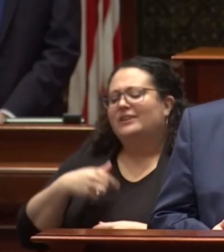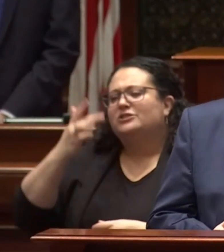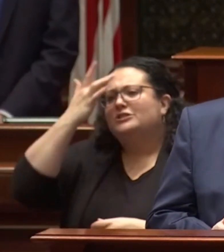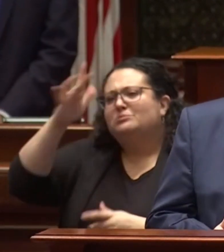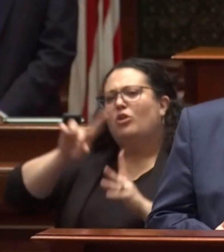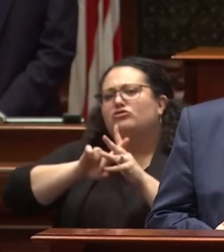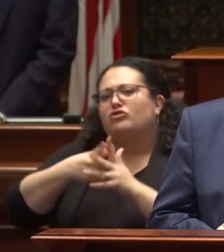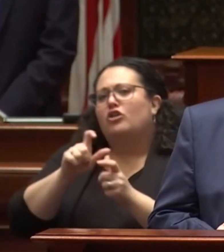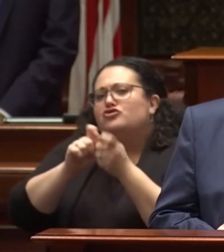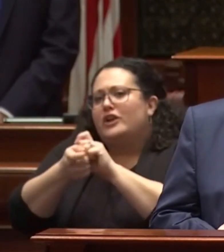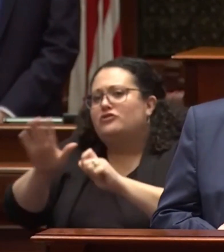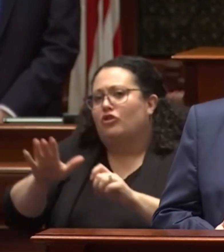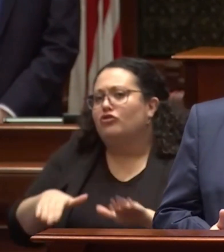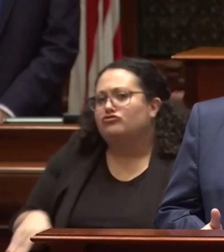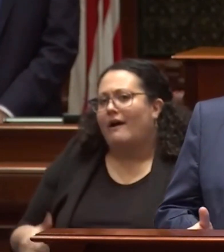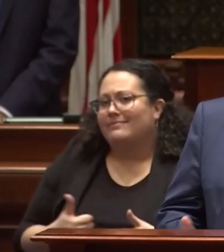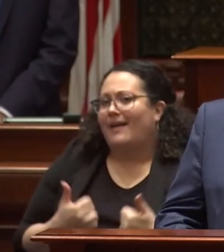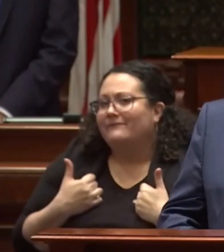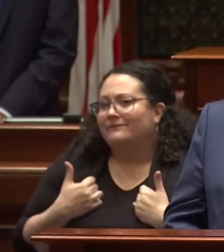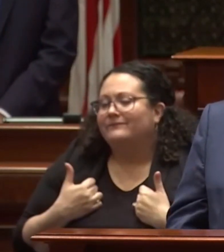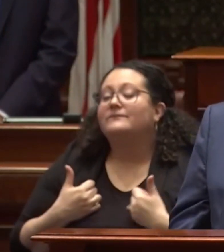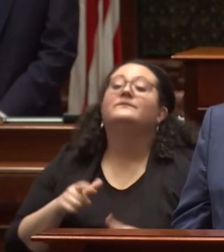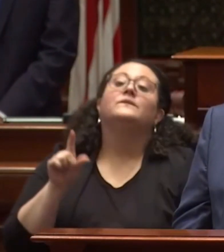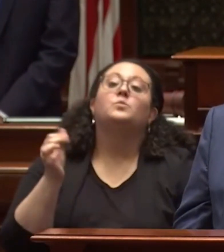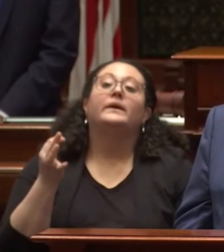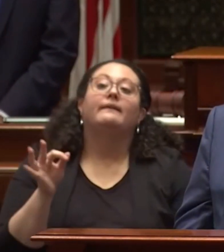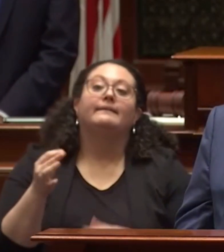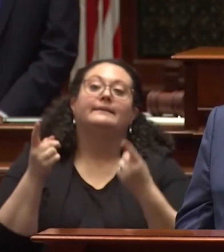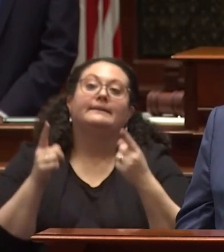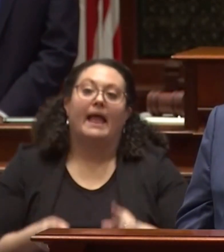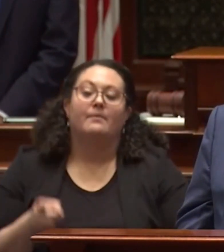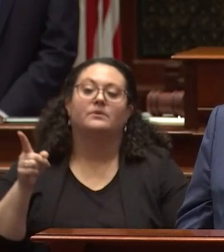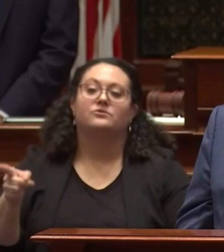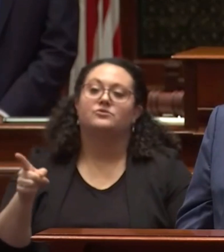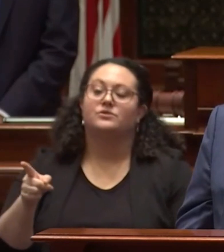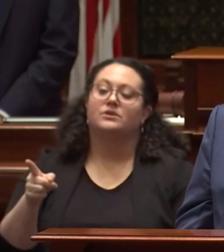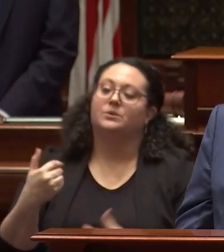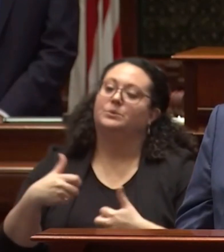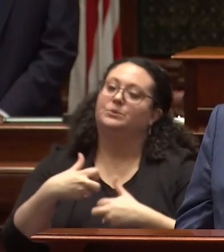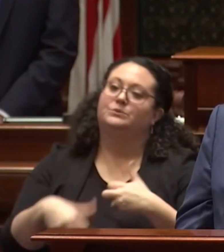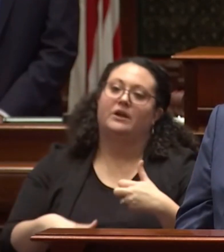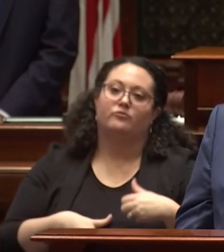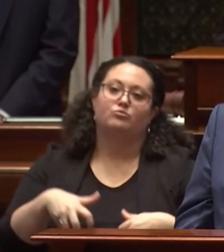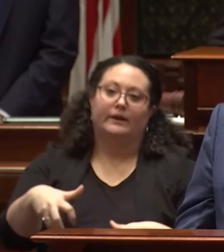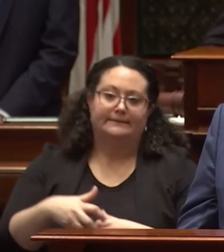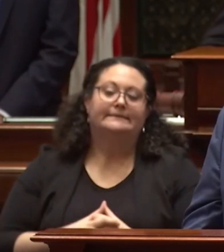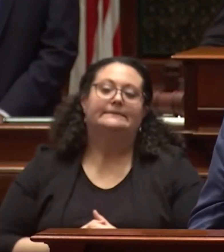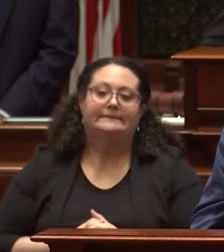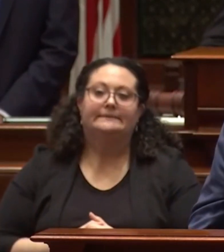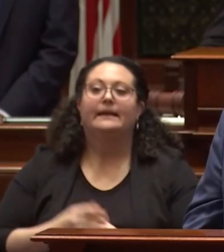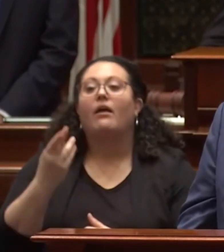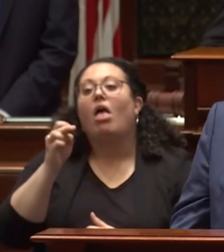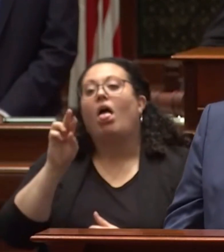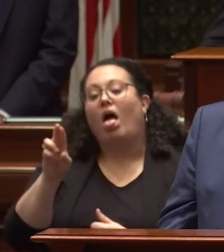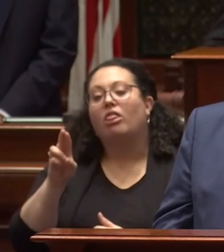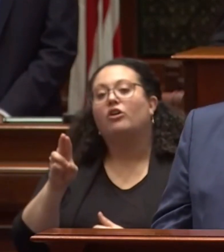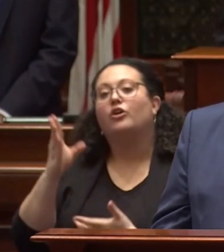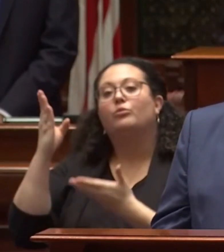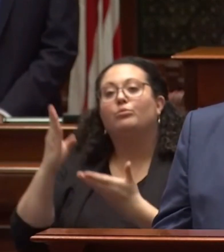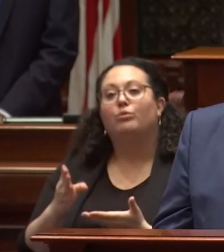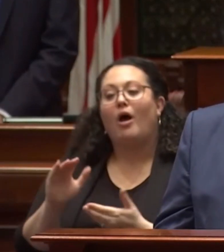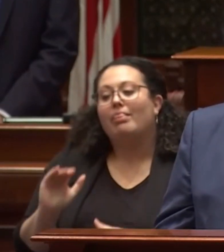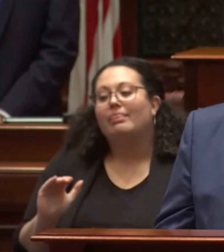changed her child's life. In 2019, after a tremendously difficult pregnancy, Heather brought